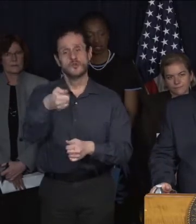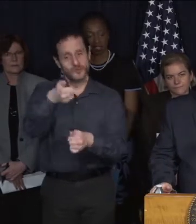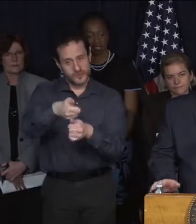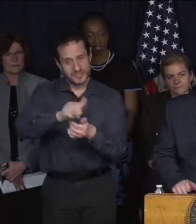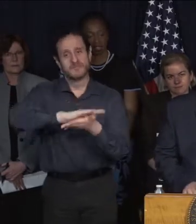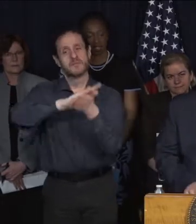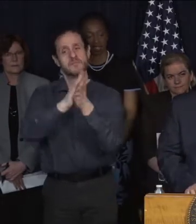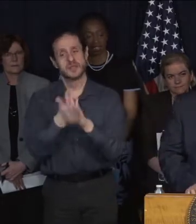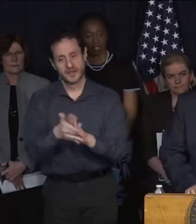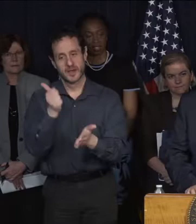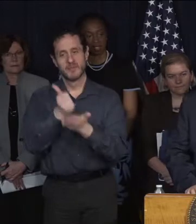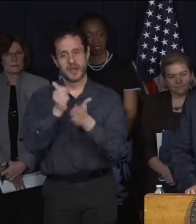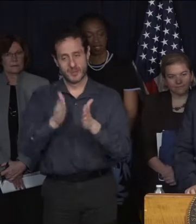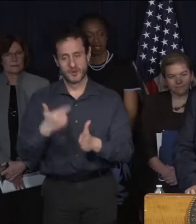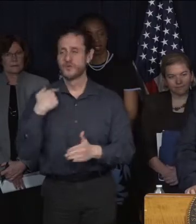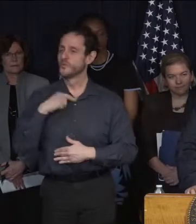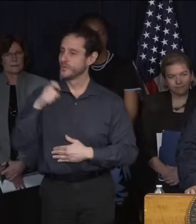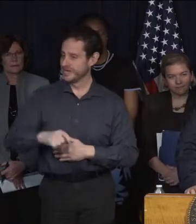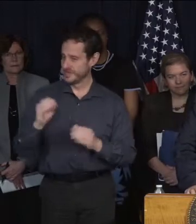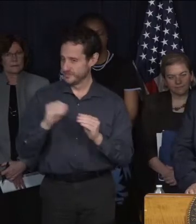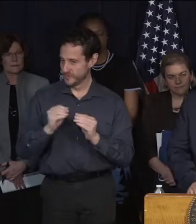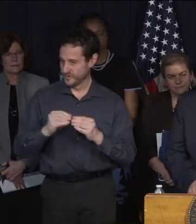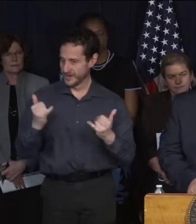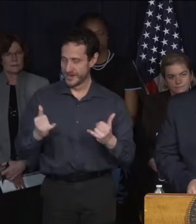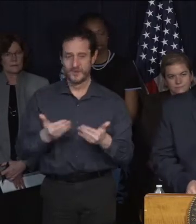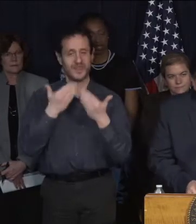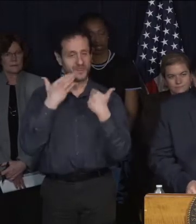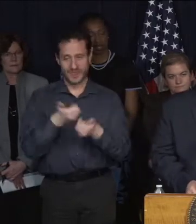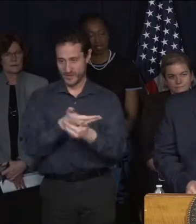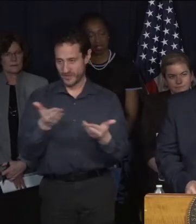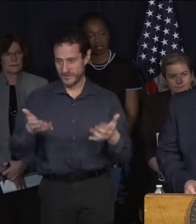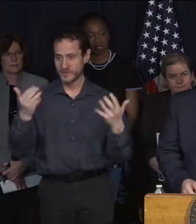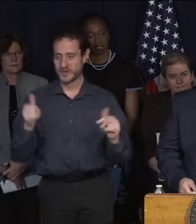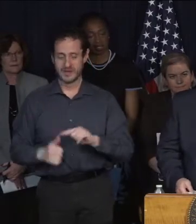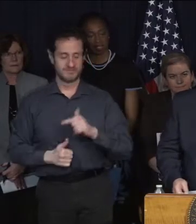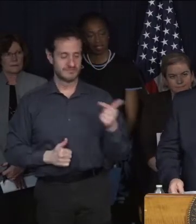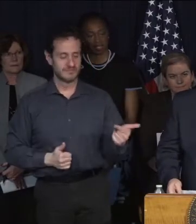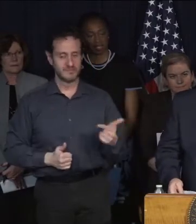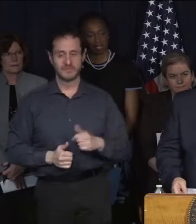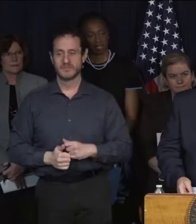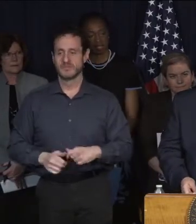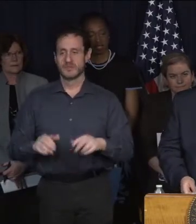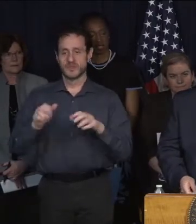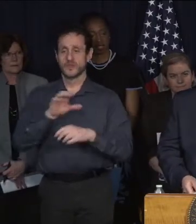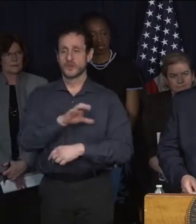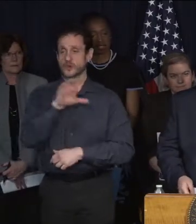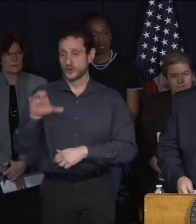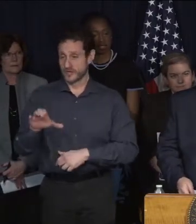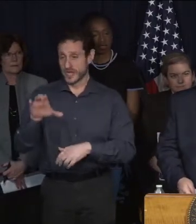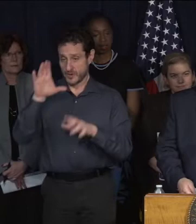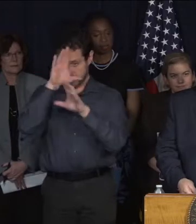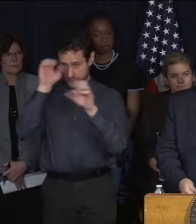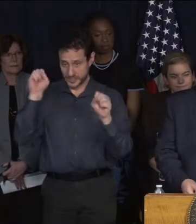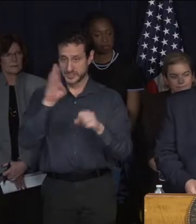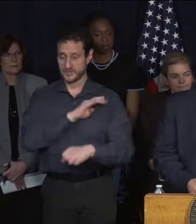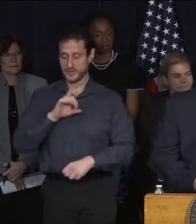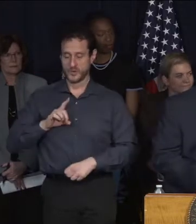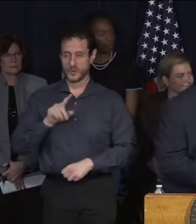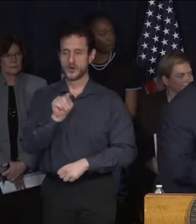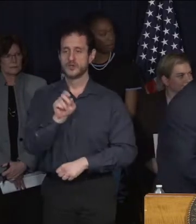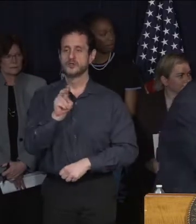need more of them at the moment." Thank you all, and now I'd like to turn it over to Cook County Board President Tony